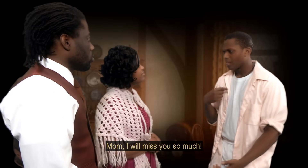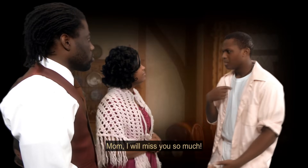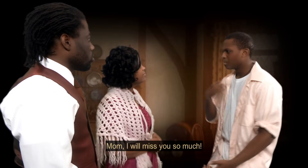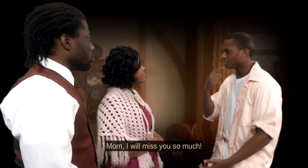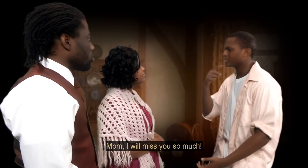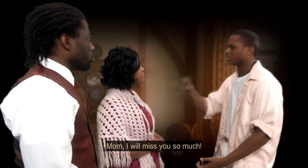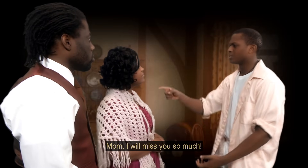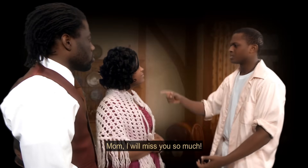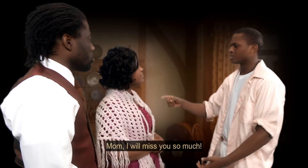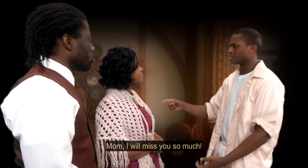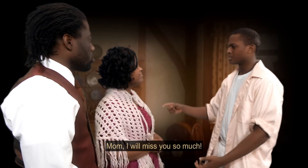I will miss you so much.